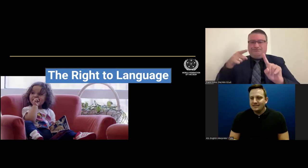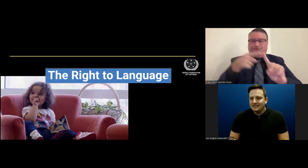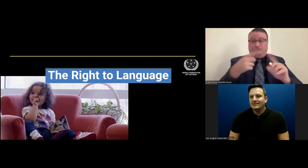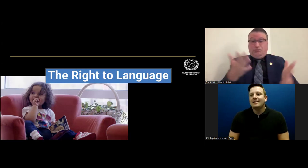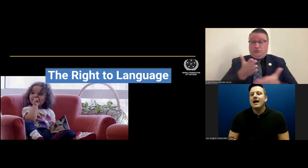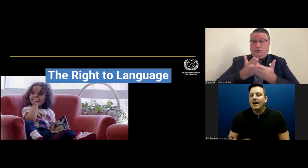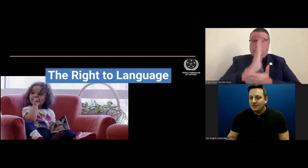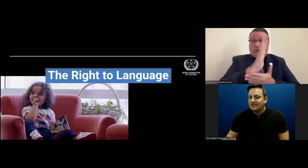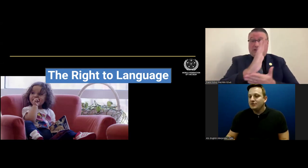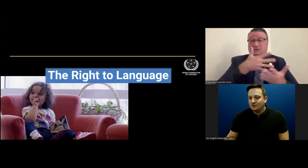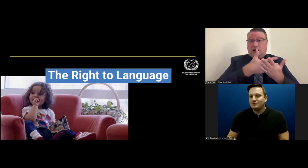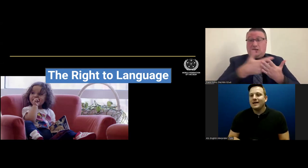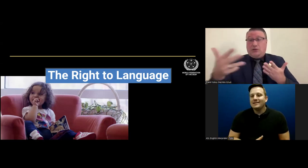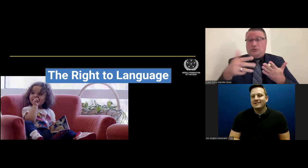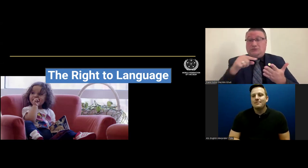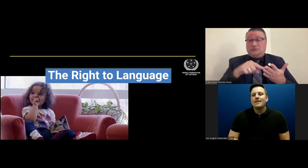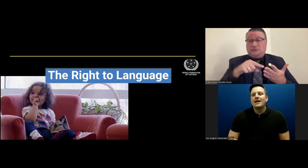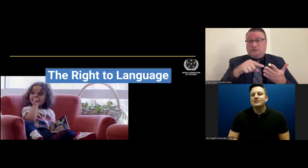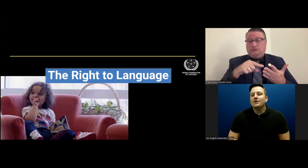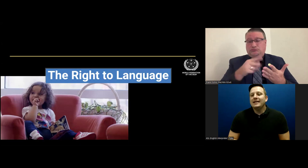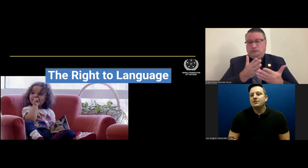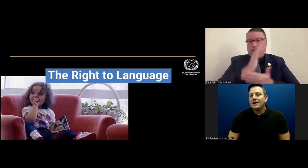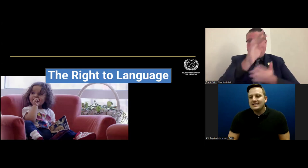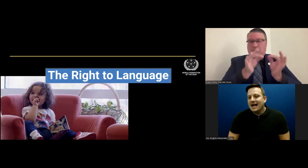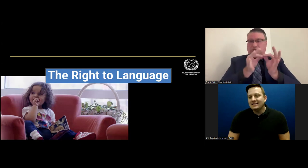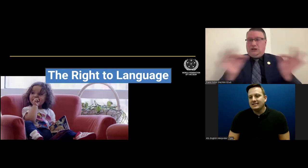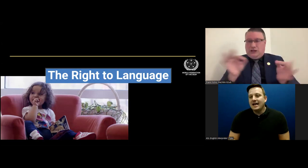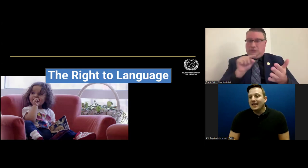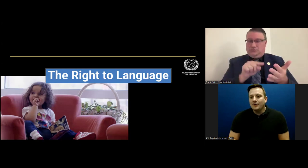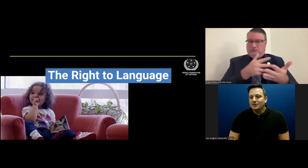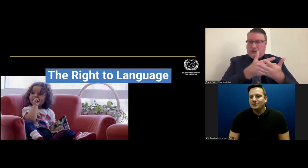children's rights. So it is a right to access sign language,